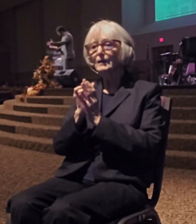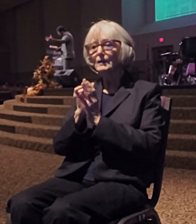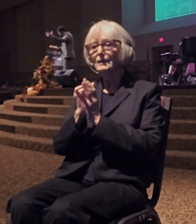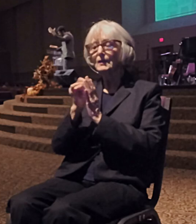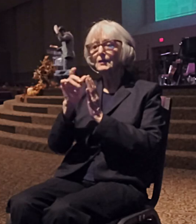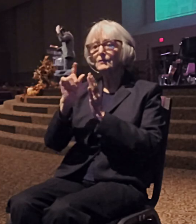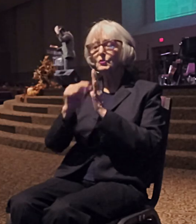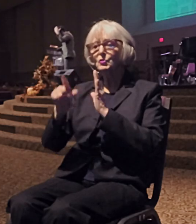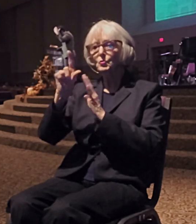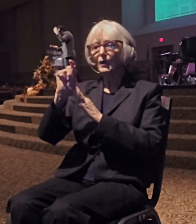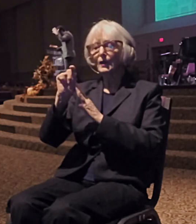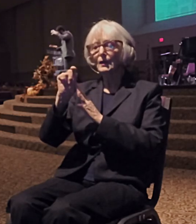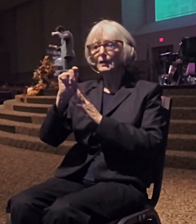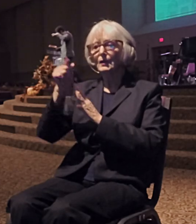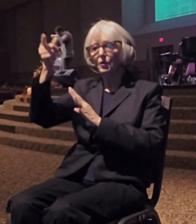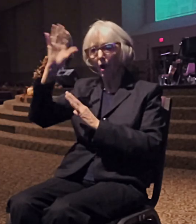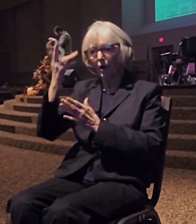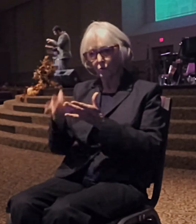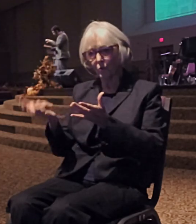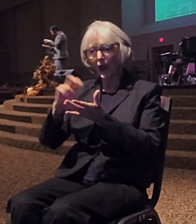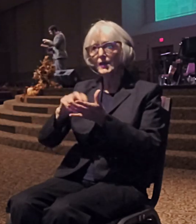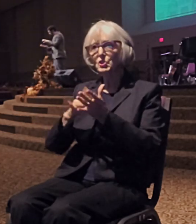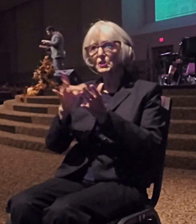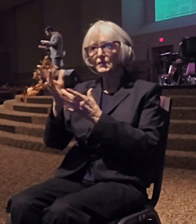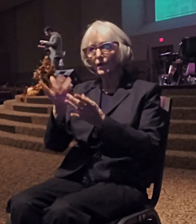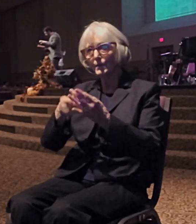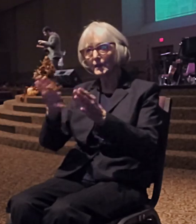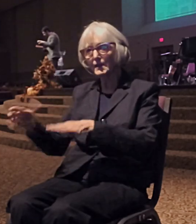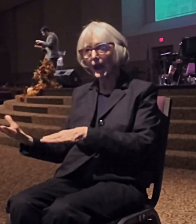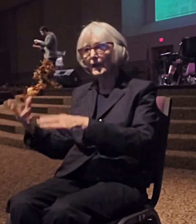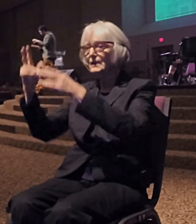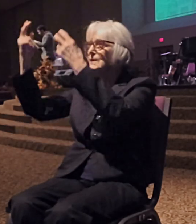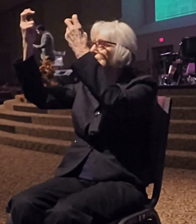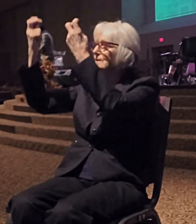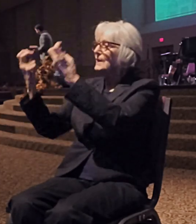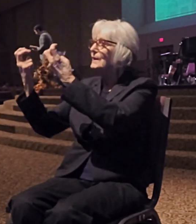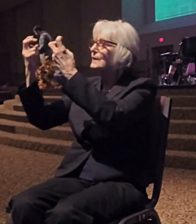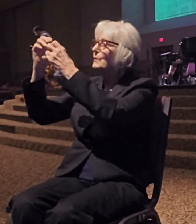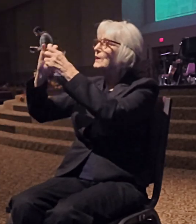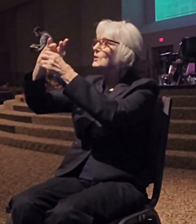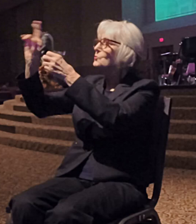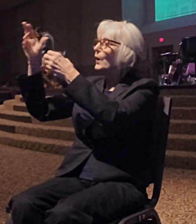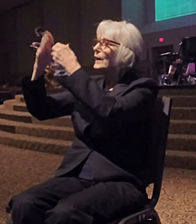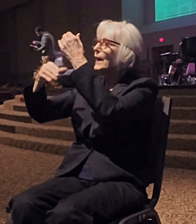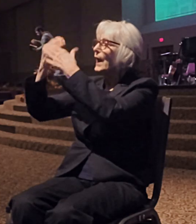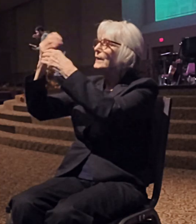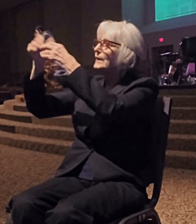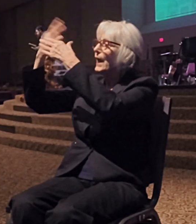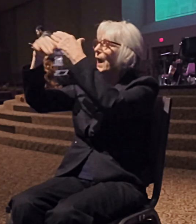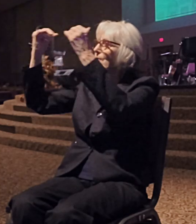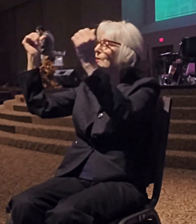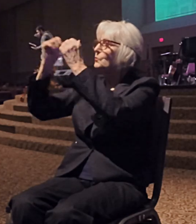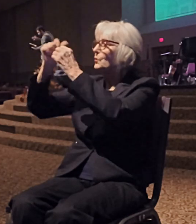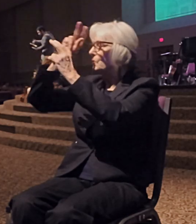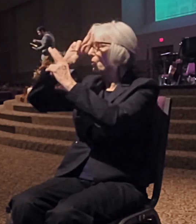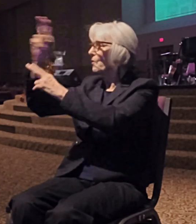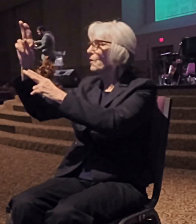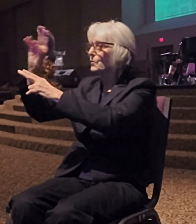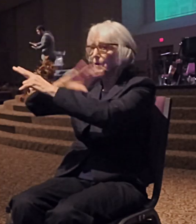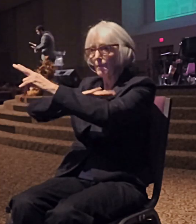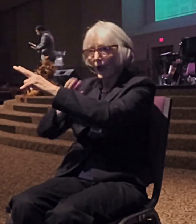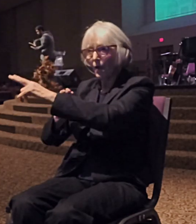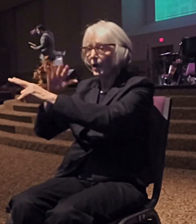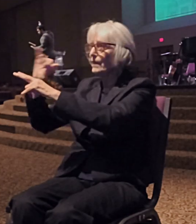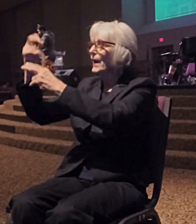says, God raised Jesus from the dead. He's seated him at the right hand in the heavenly places, that this position of honor and power, this seat